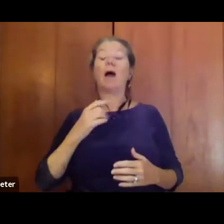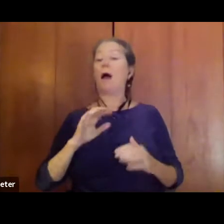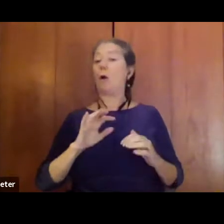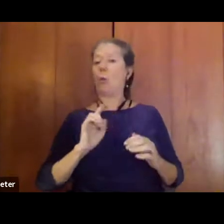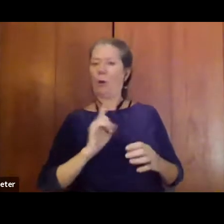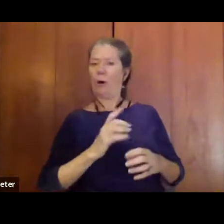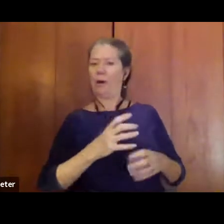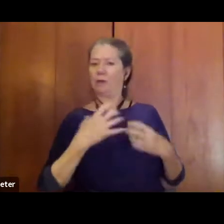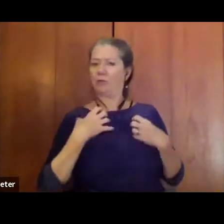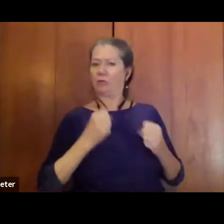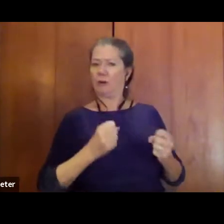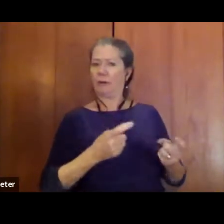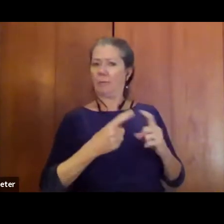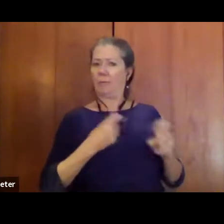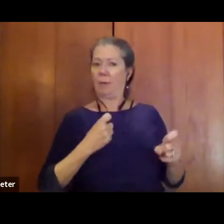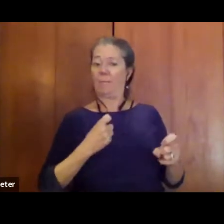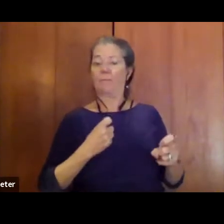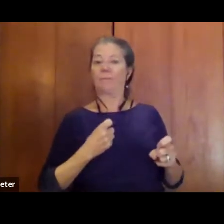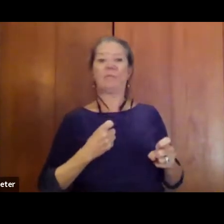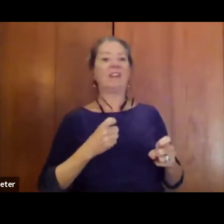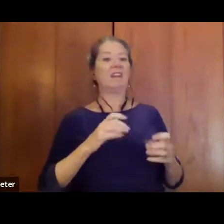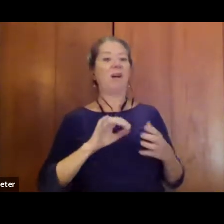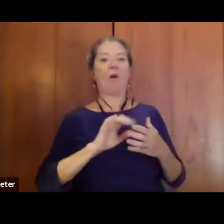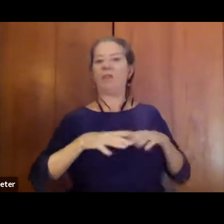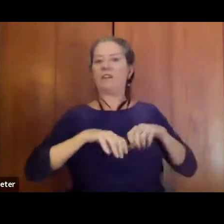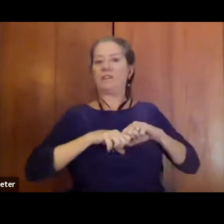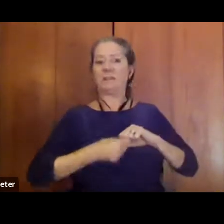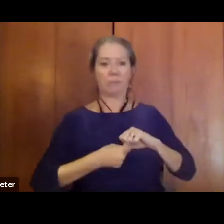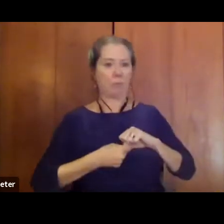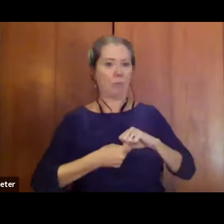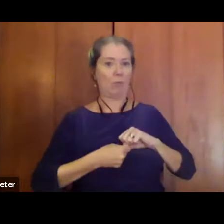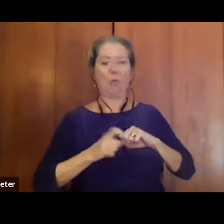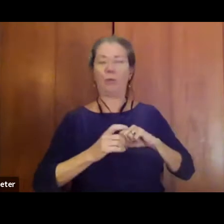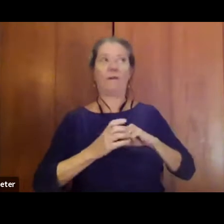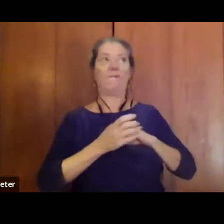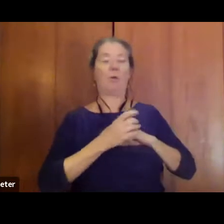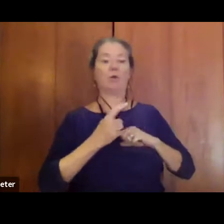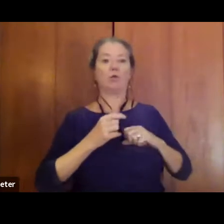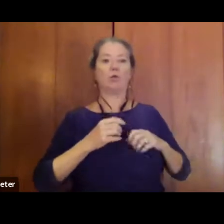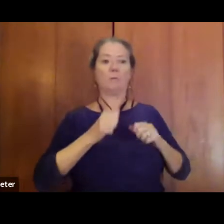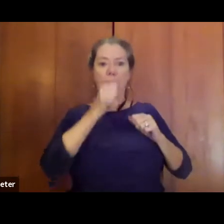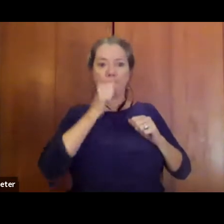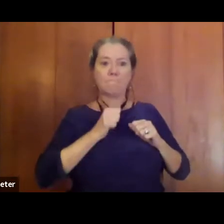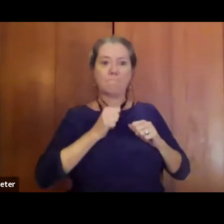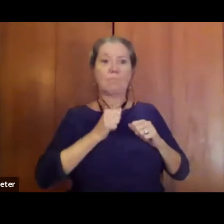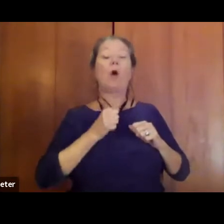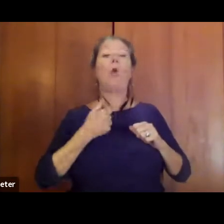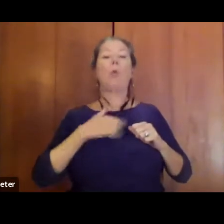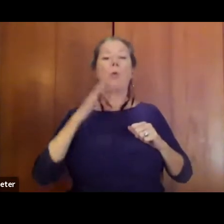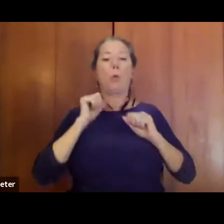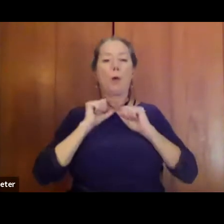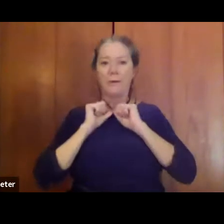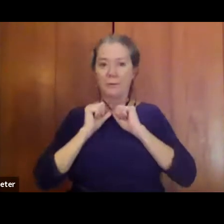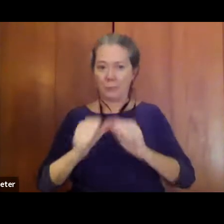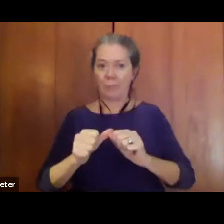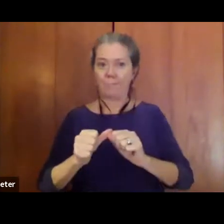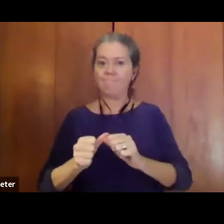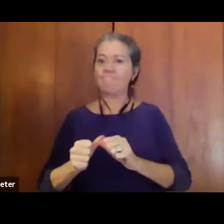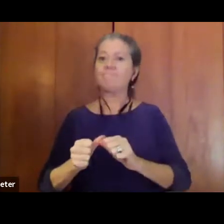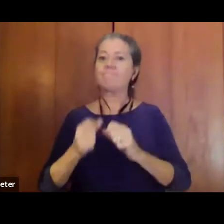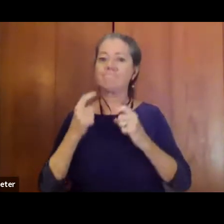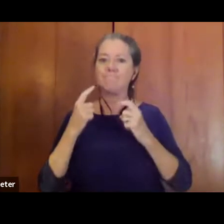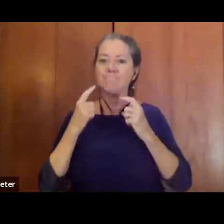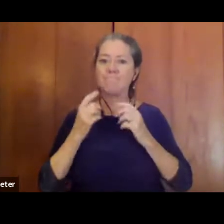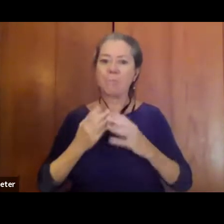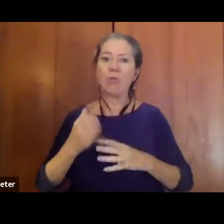despair in which we have been forced to live. We shall endure." And I know I have always felt this resiliency, which I can only attribute to